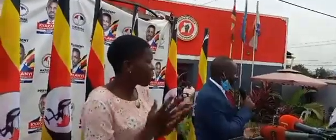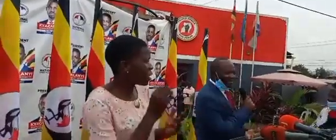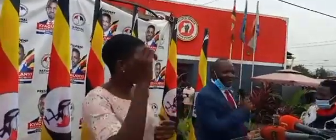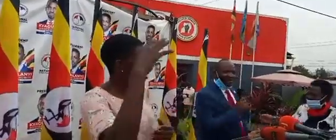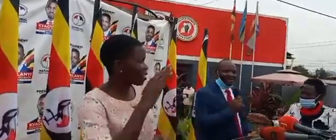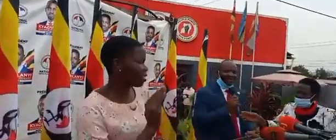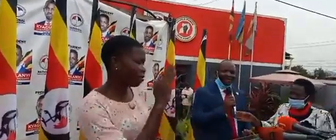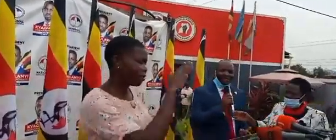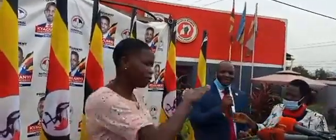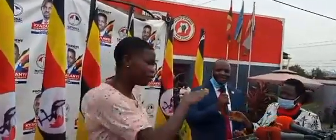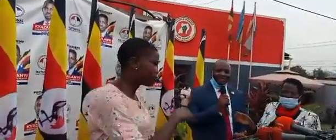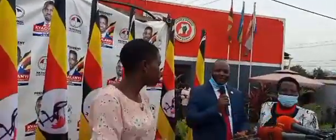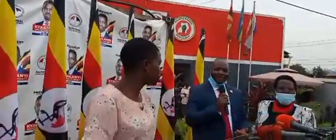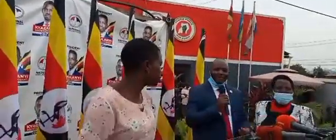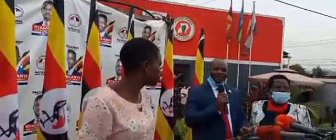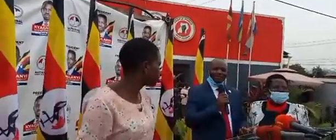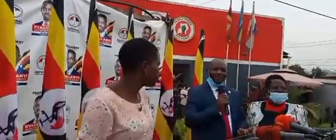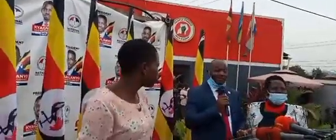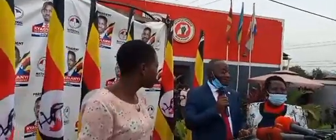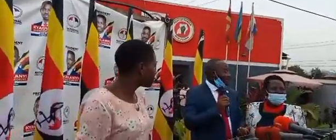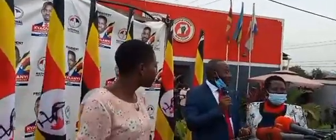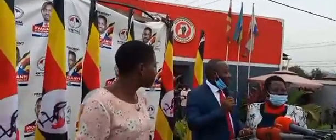Uganda. Uganda.